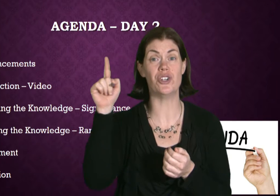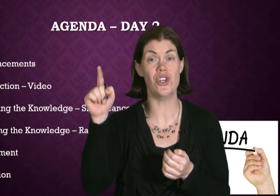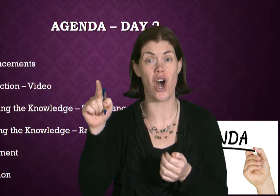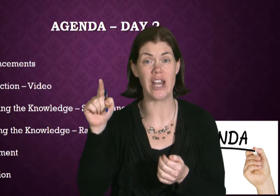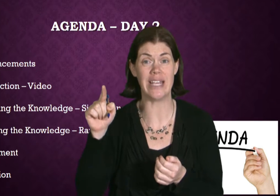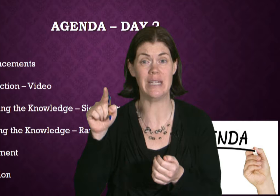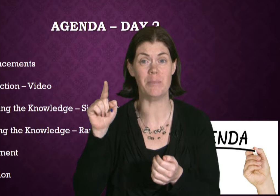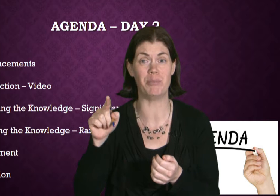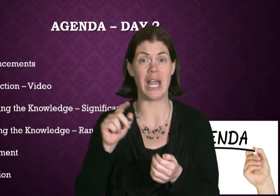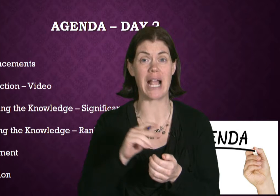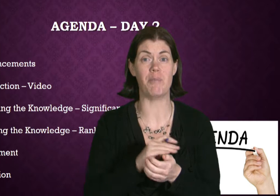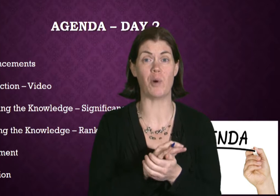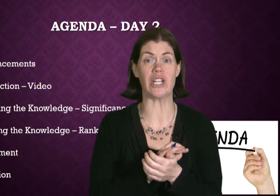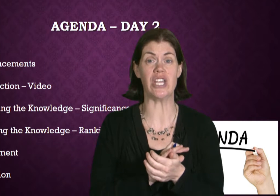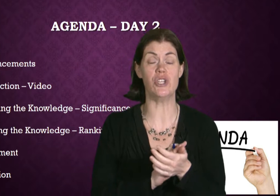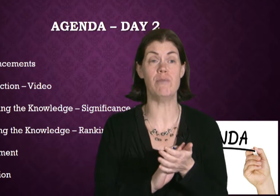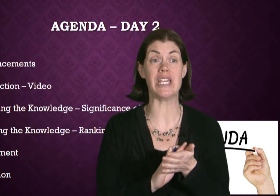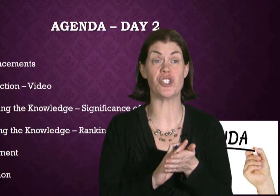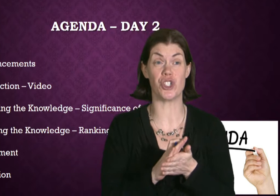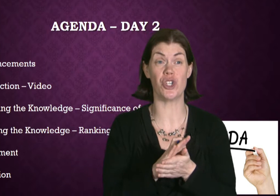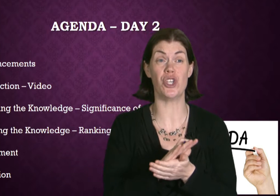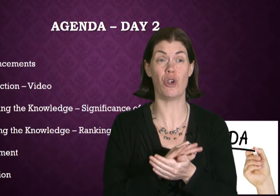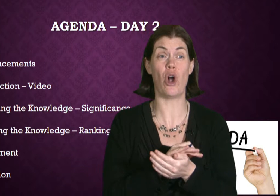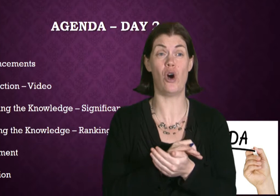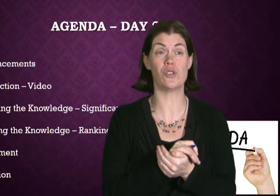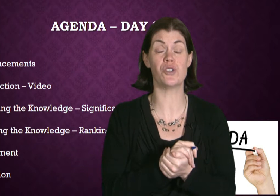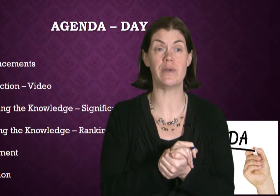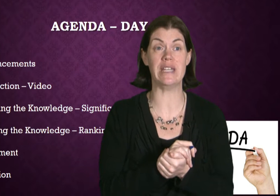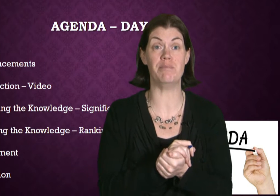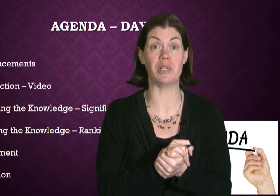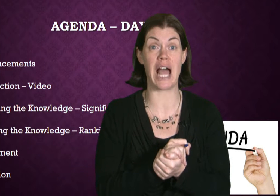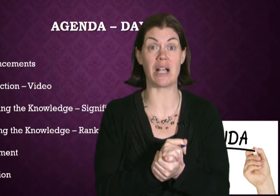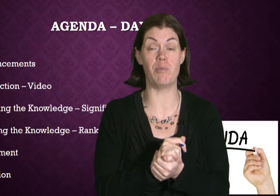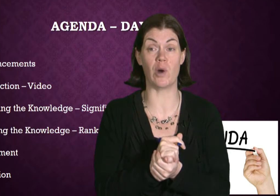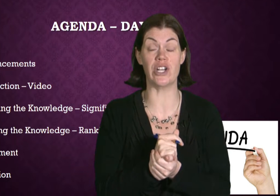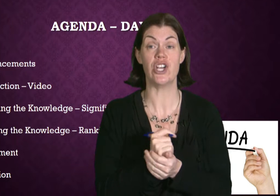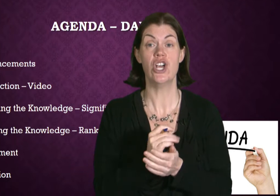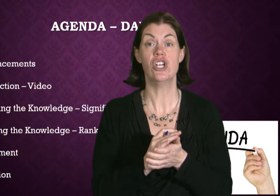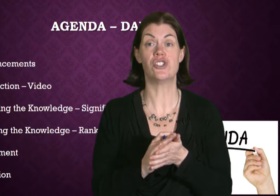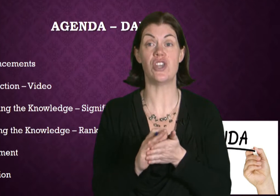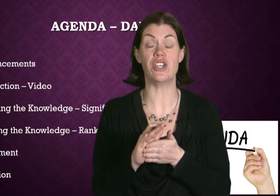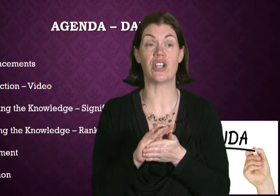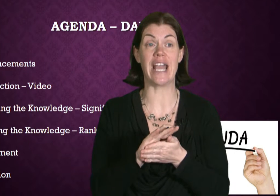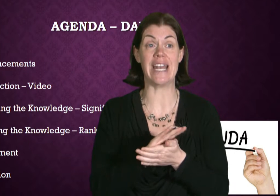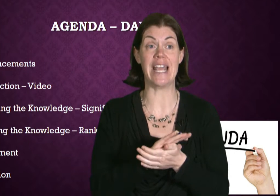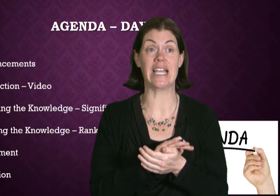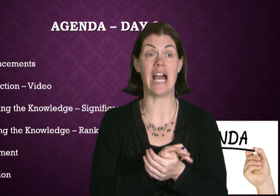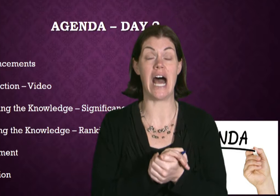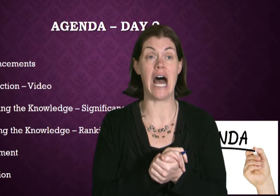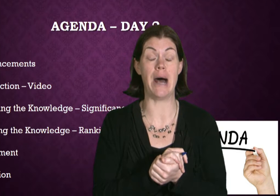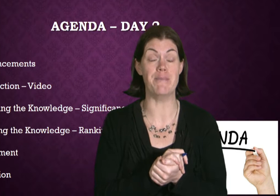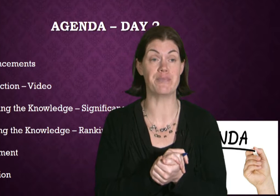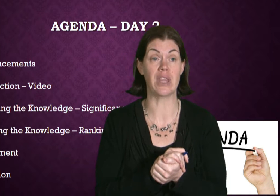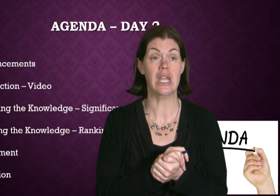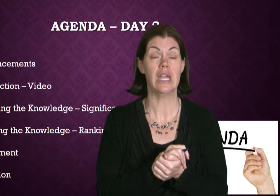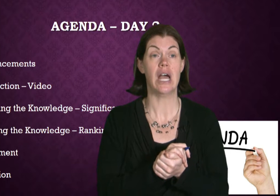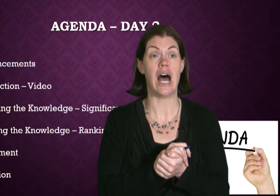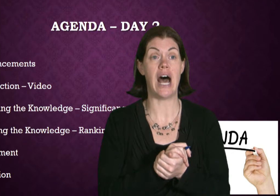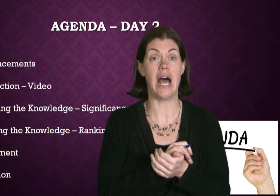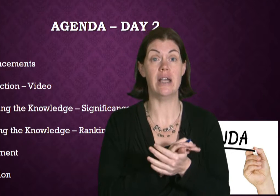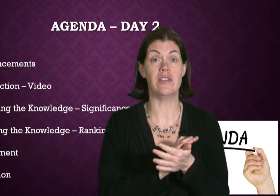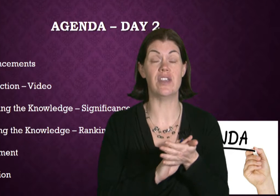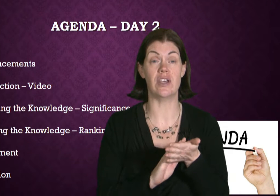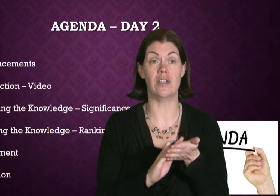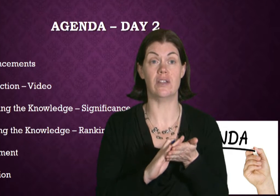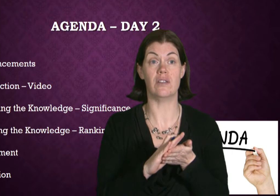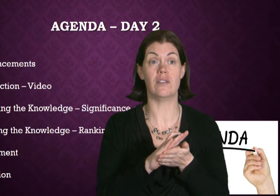but you're not in Blackboard. Can you make sure that you're also in Blackboard so that you're getting all